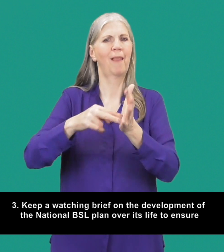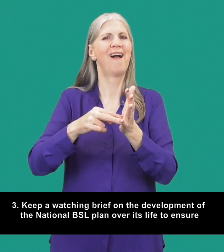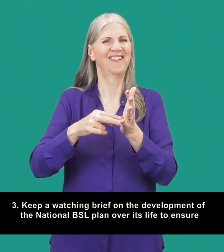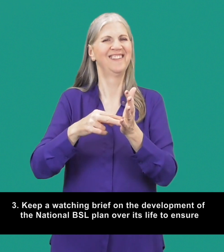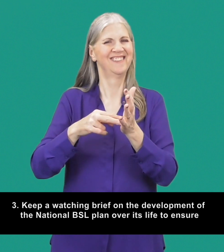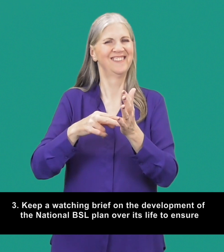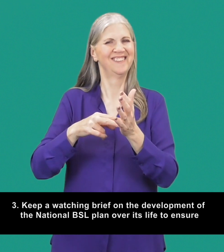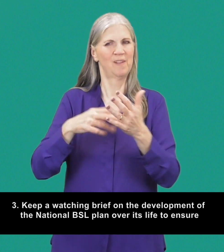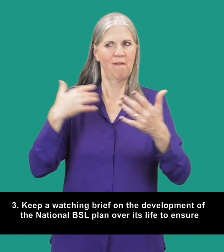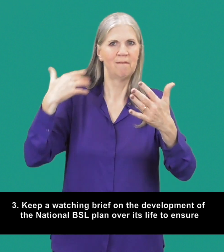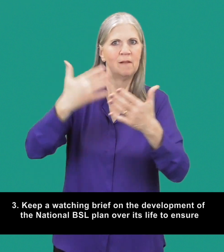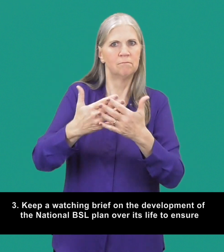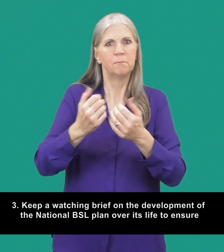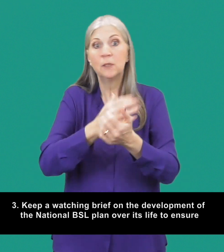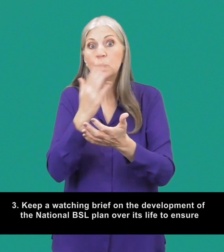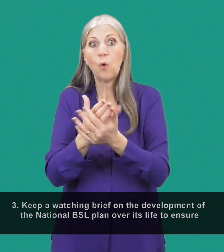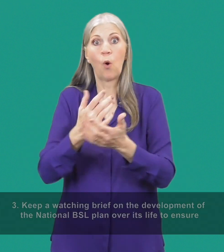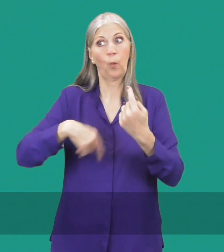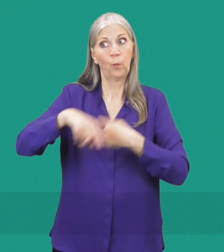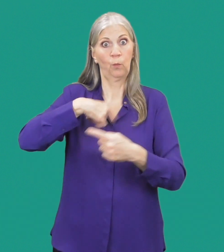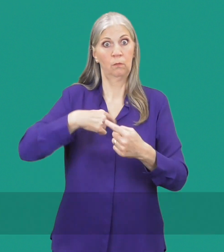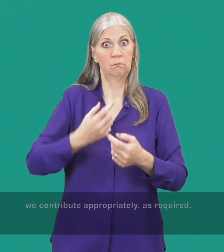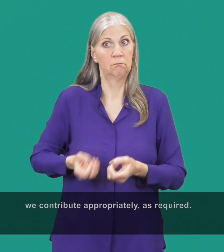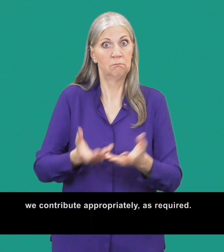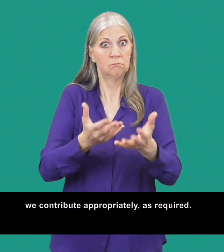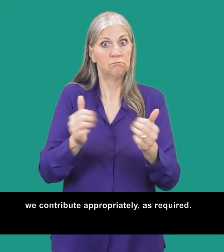to ensure we contribute appropriately as required.